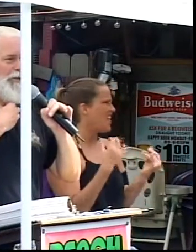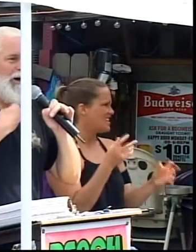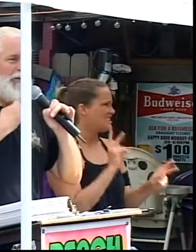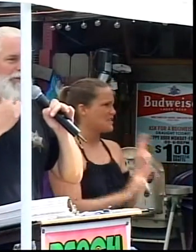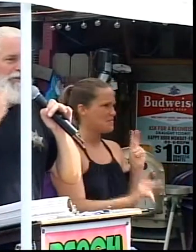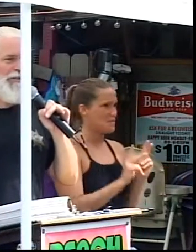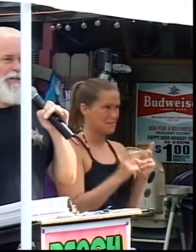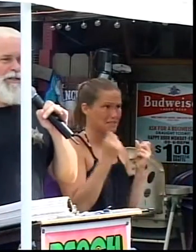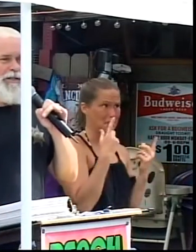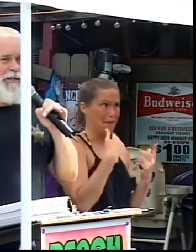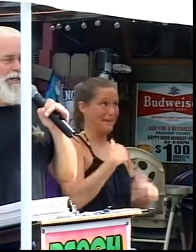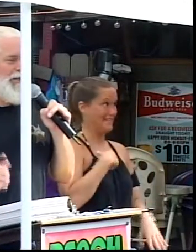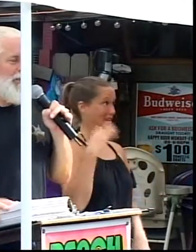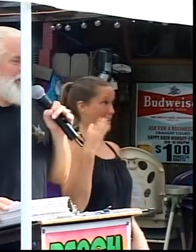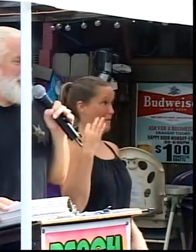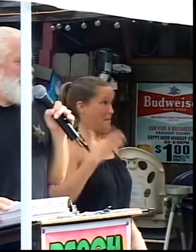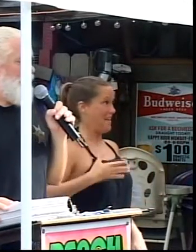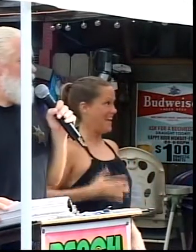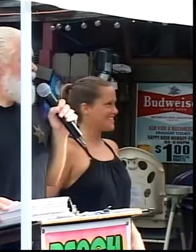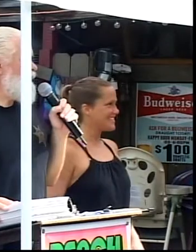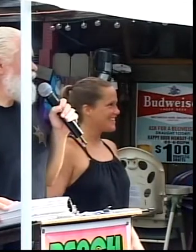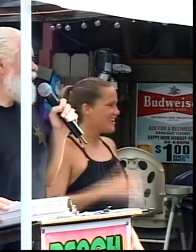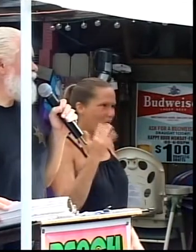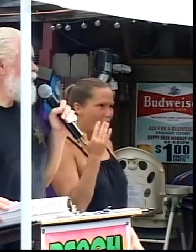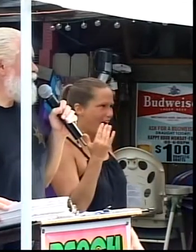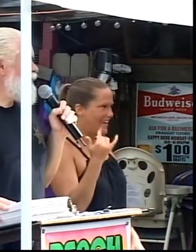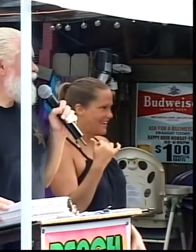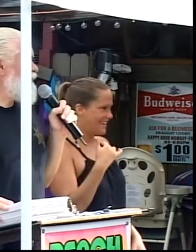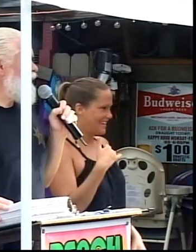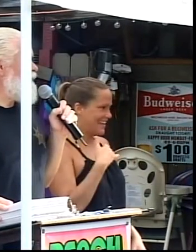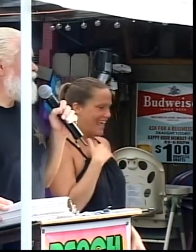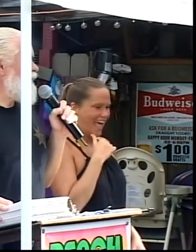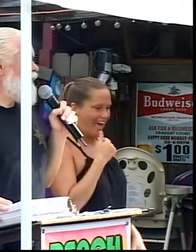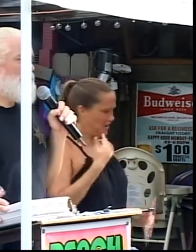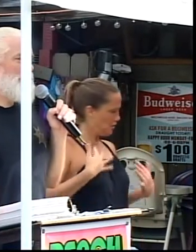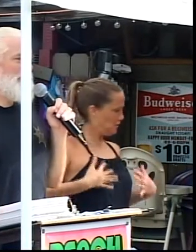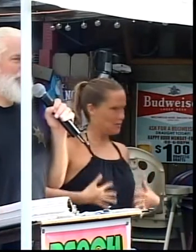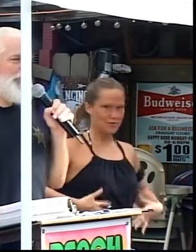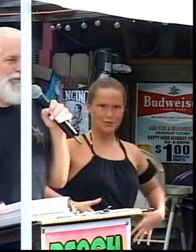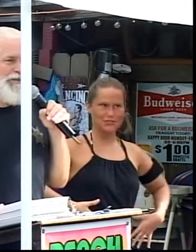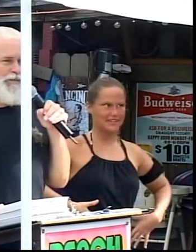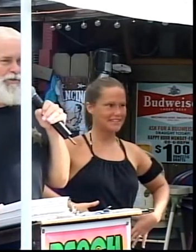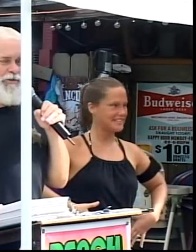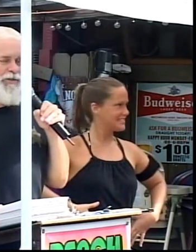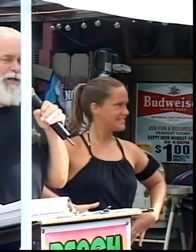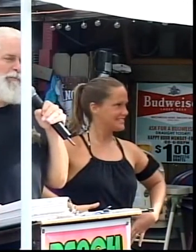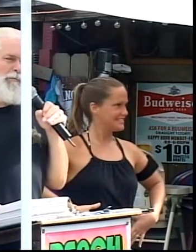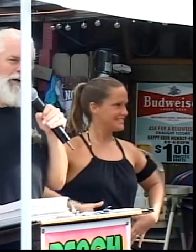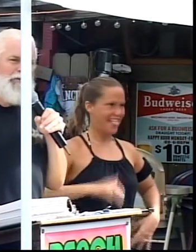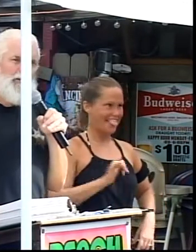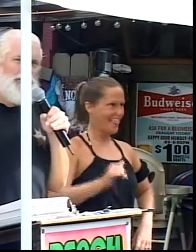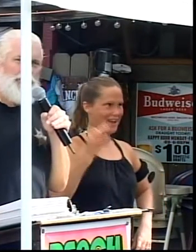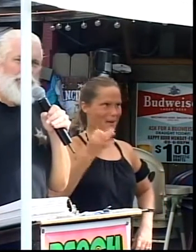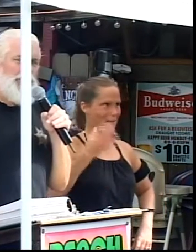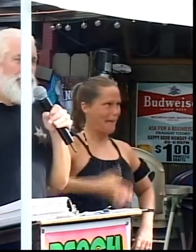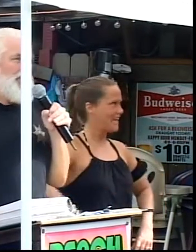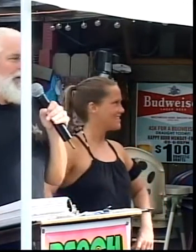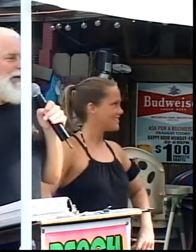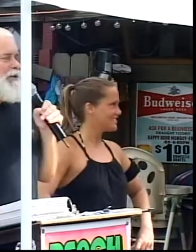I don't wear the collars. And a lot of times on the weekends that I was on, I'd be in shorts and a T-shirt, and I'd be